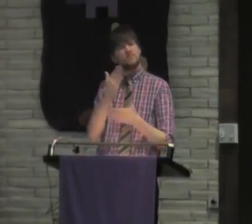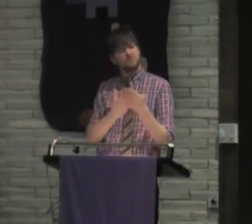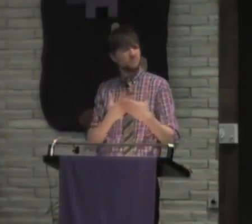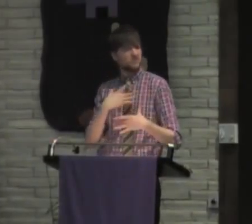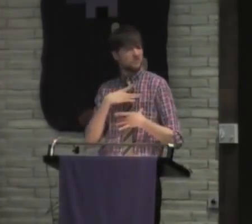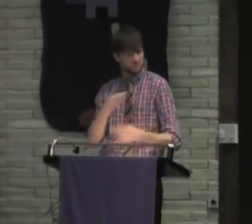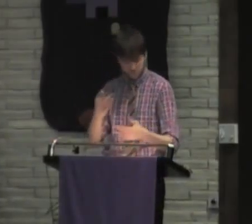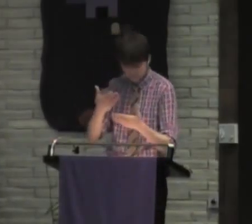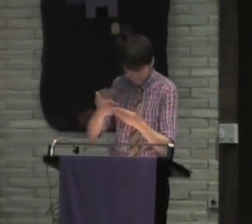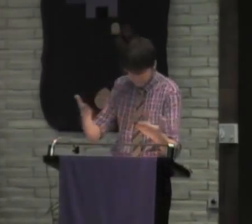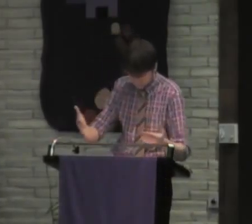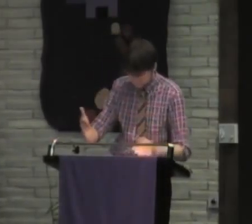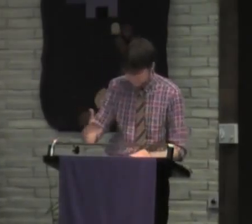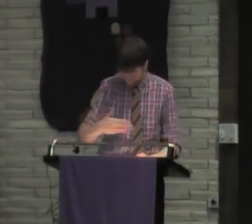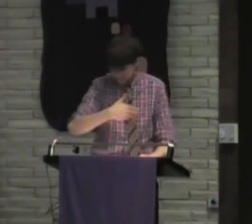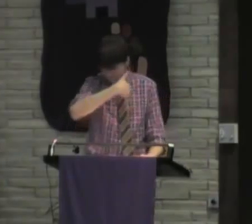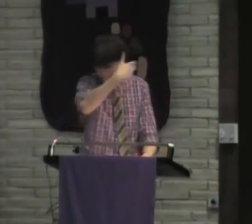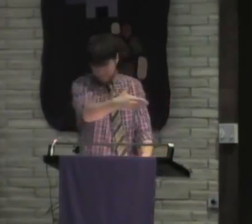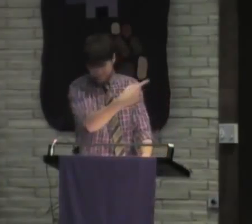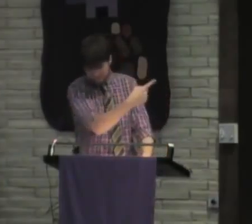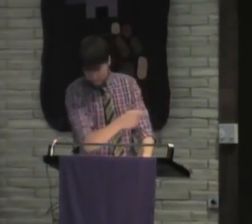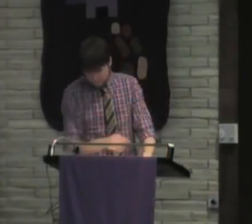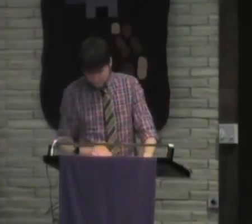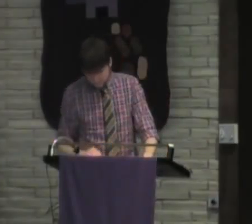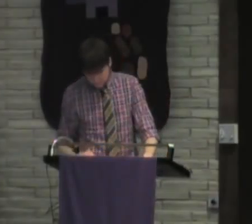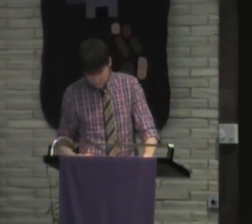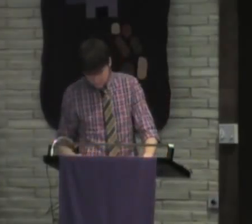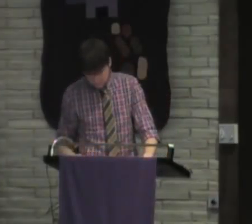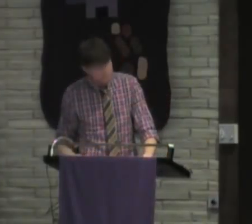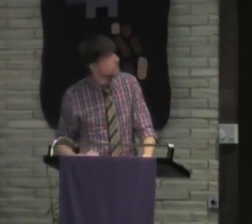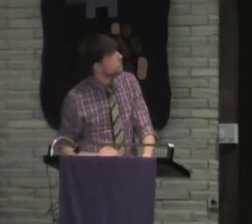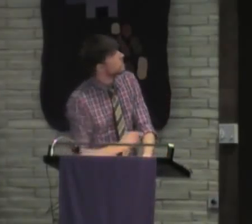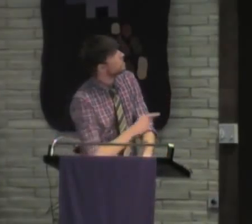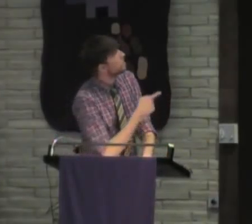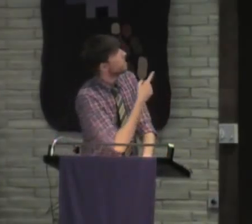But I want to share a little bit, a few interesting things.